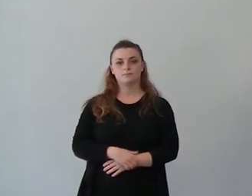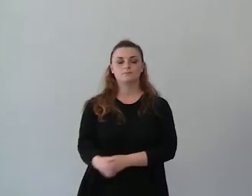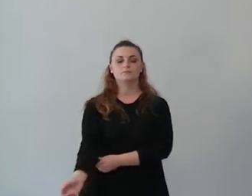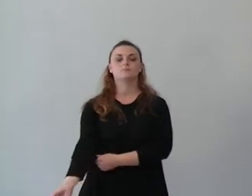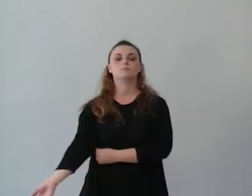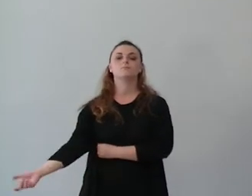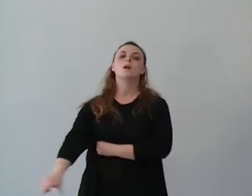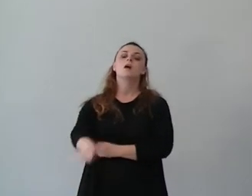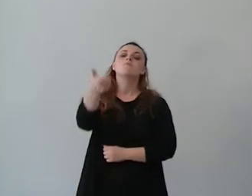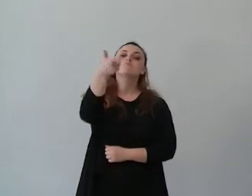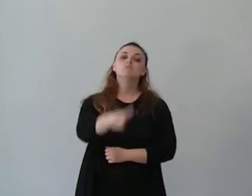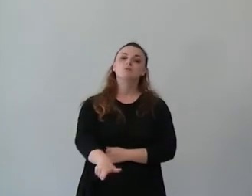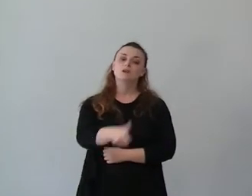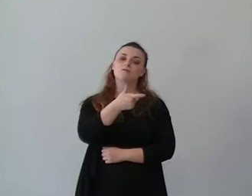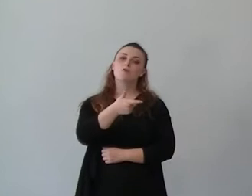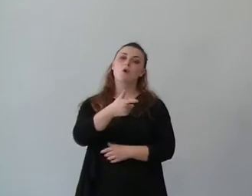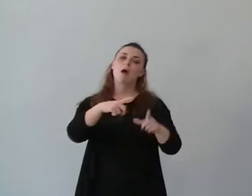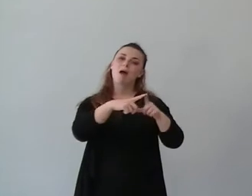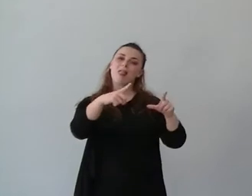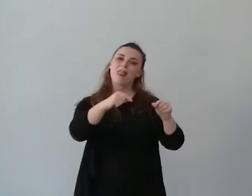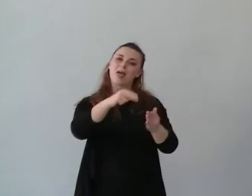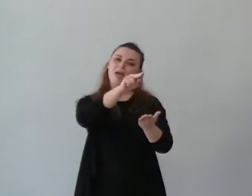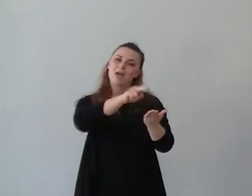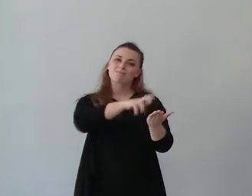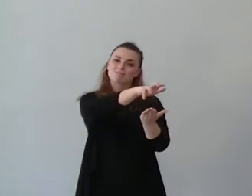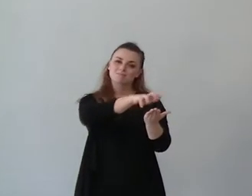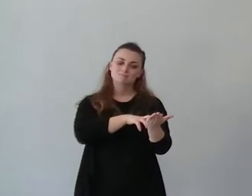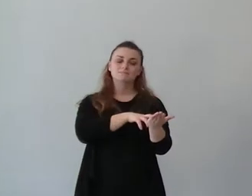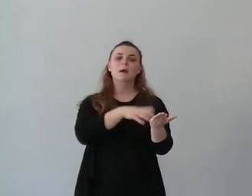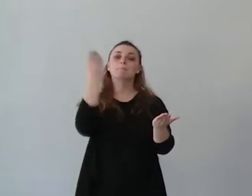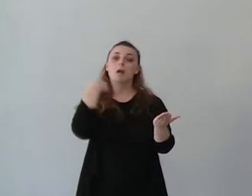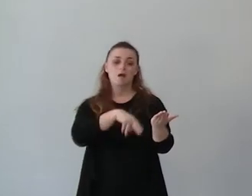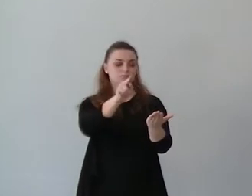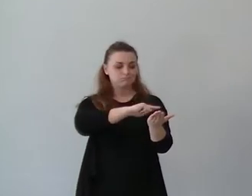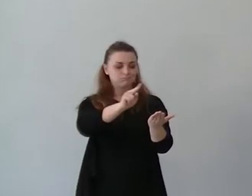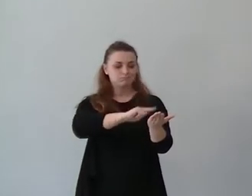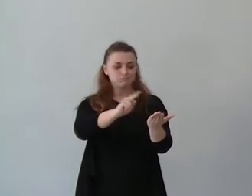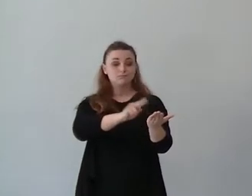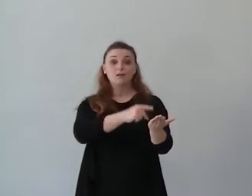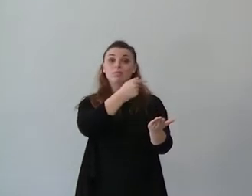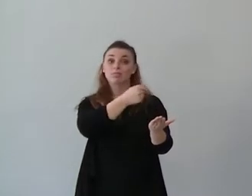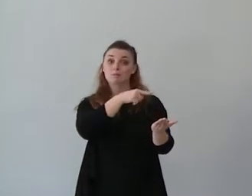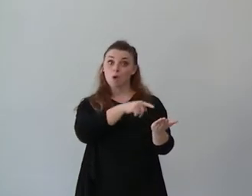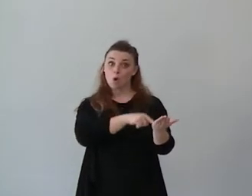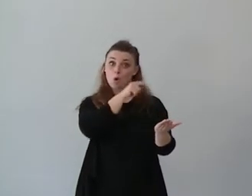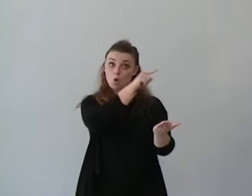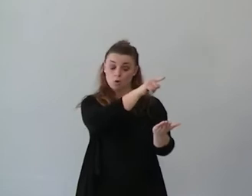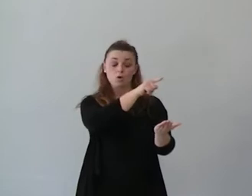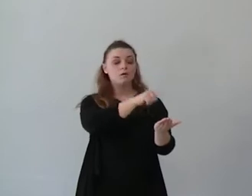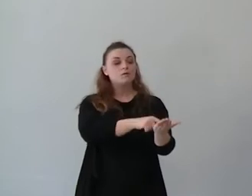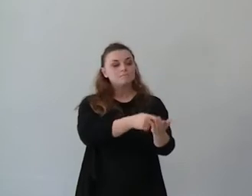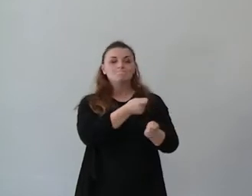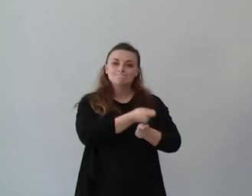quelle lettere Paolo scrive a Timoteo per incoraggiare e per rafforzare quello che